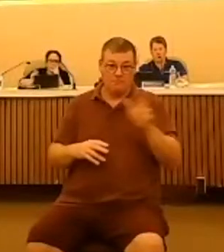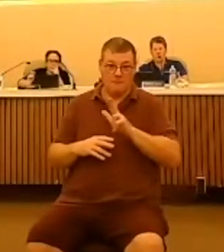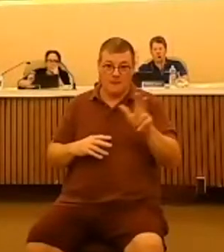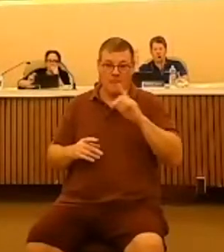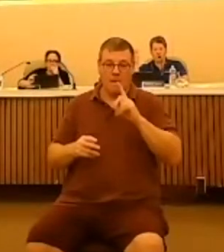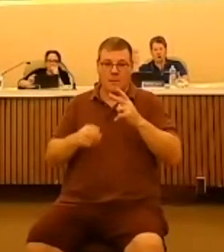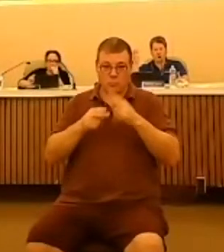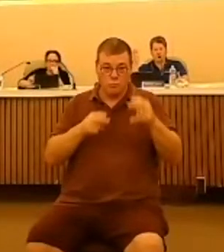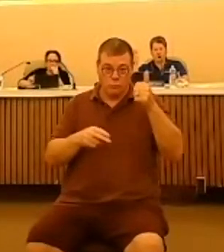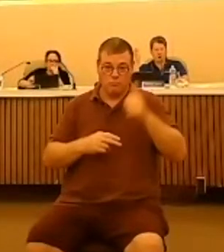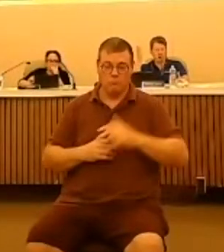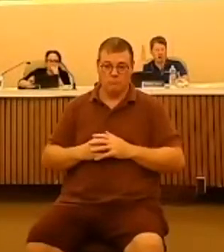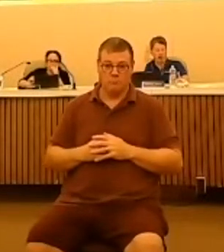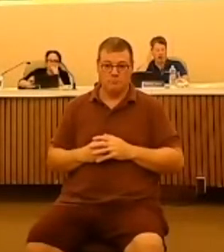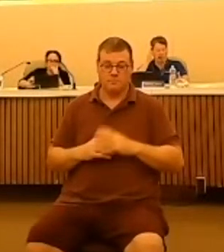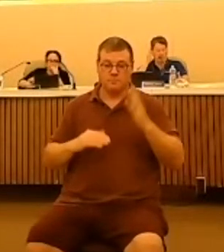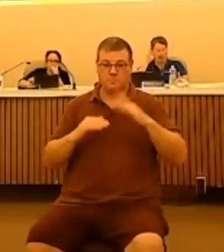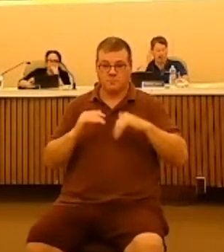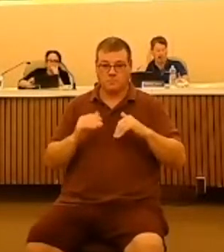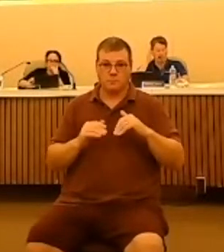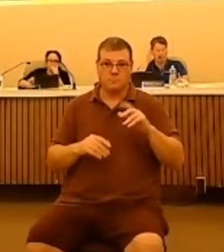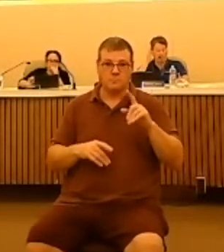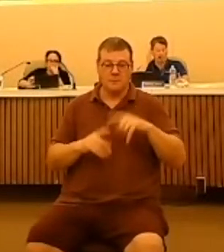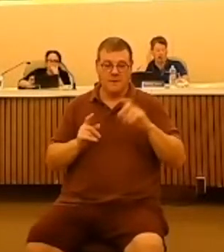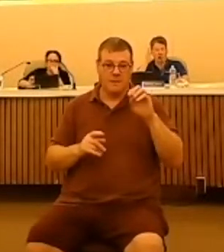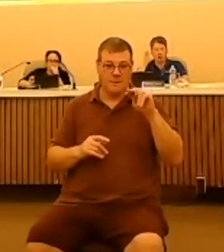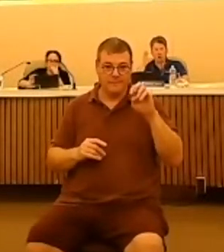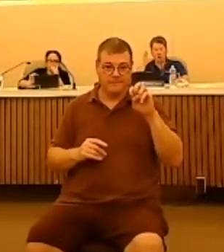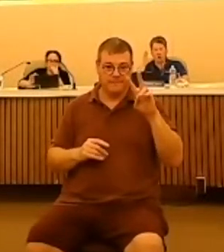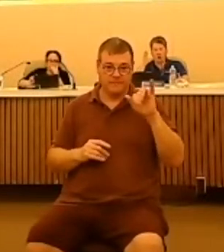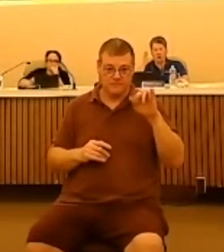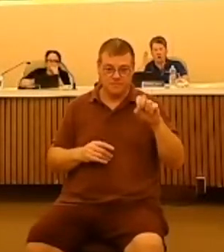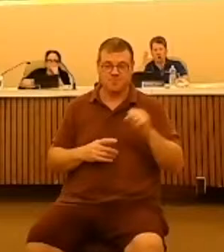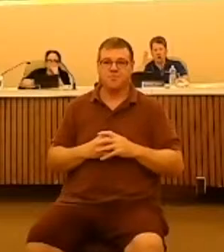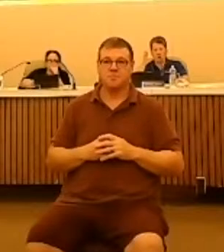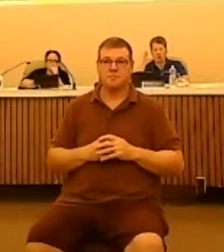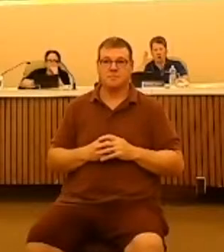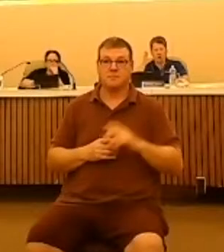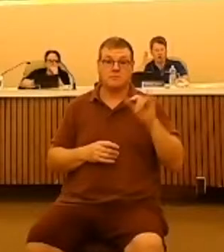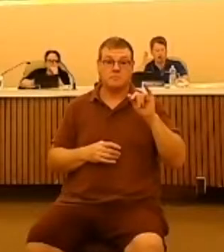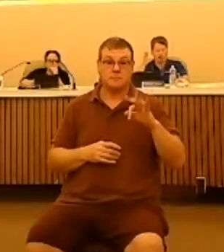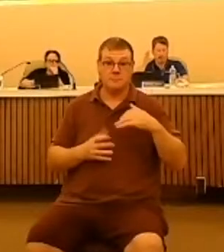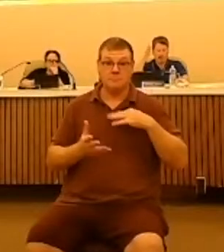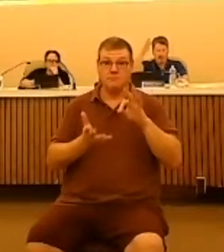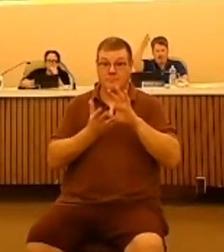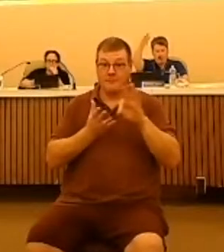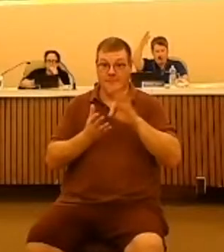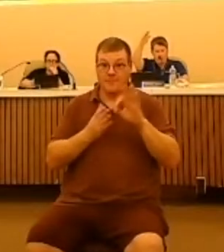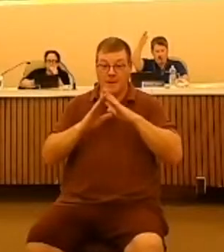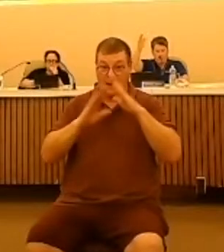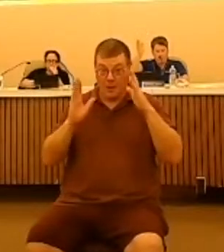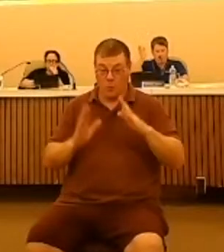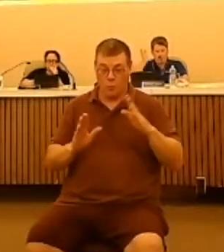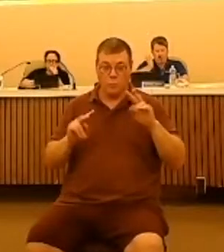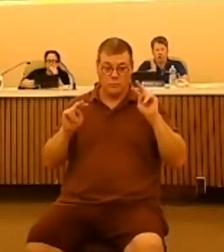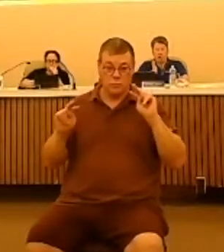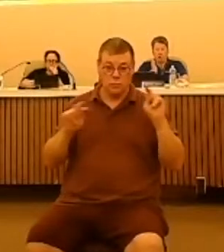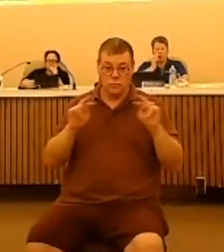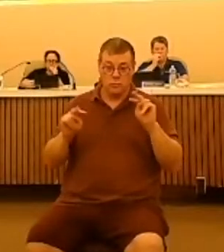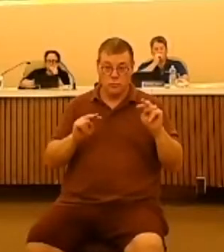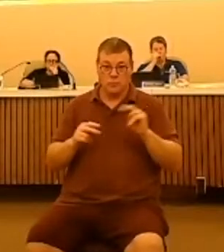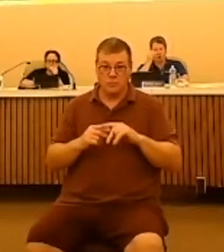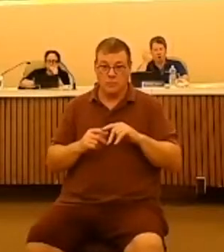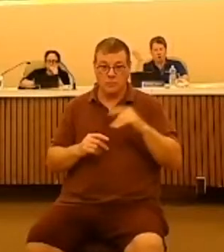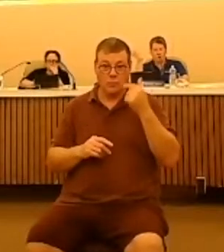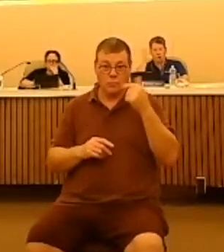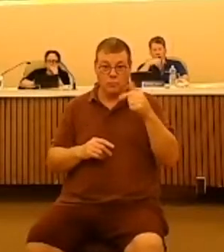are shorter than the side streets off of Nevins. So if I do a house count, looking at that big green belt